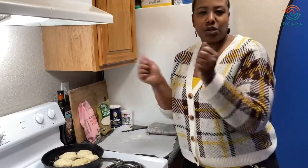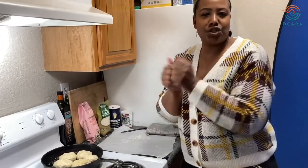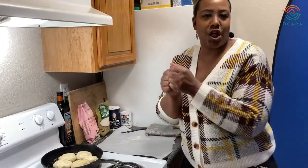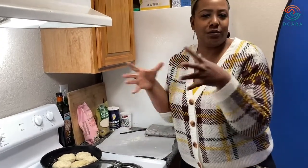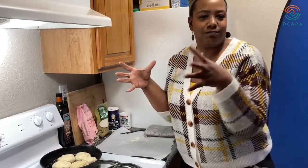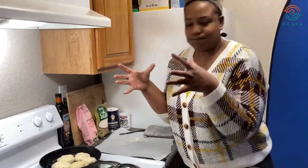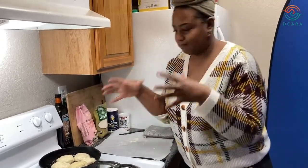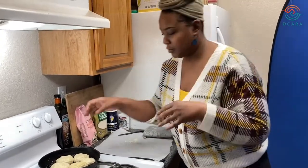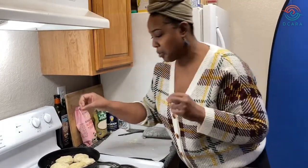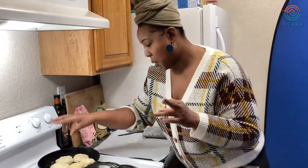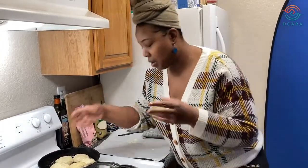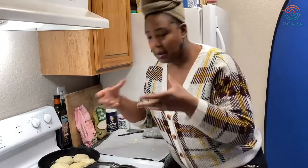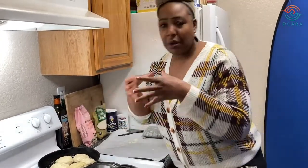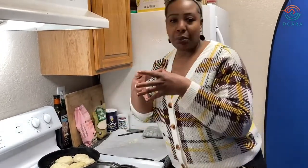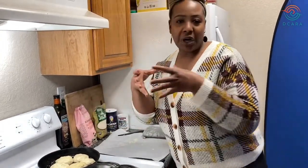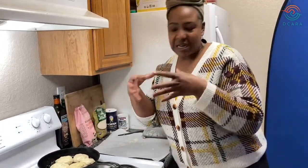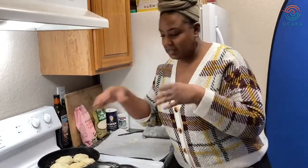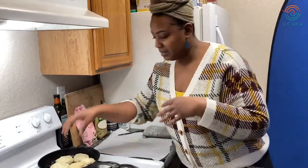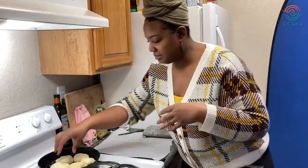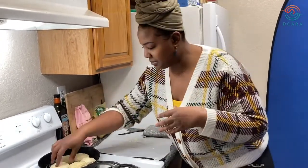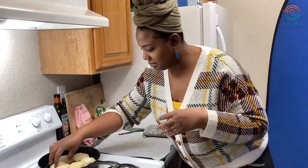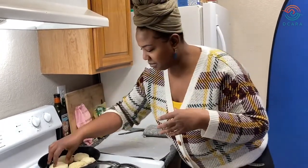You can have them close together or slightly apart.